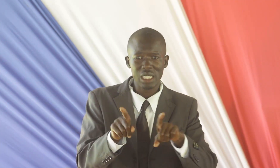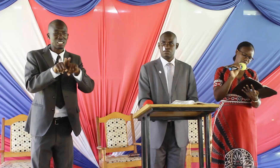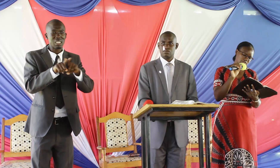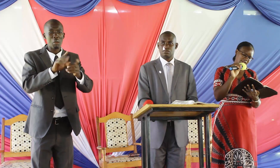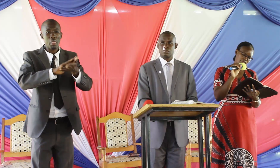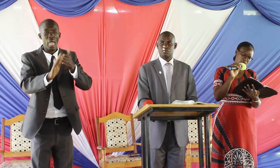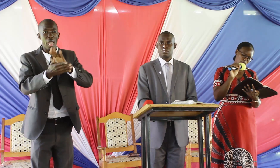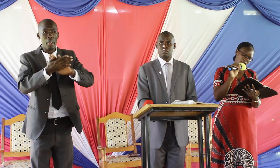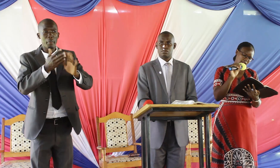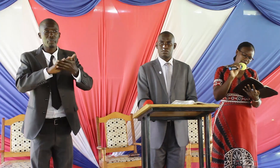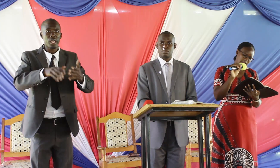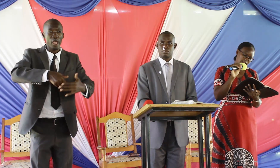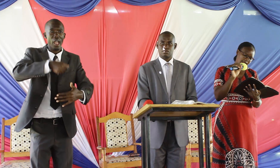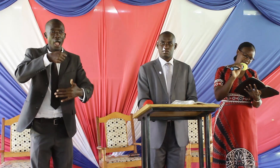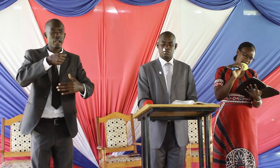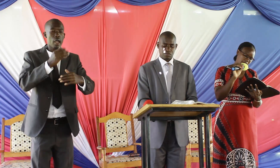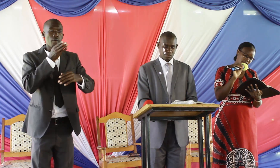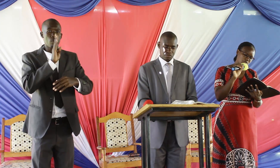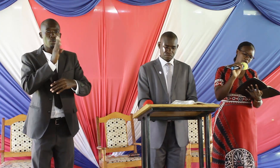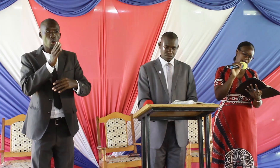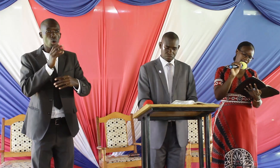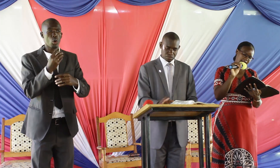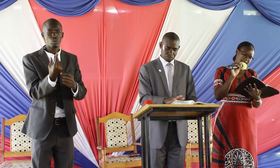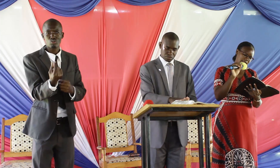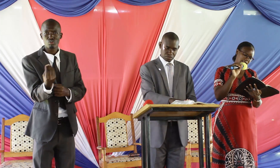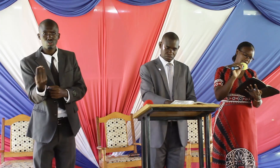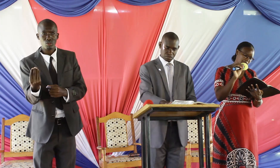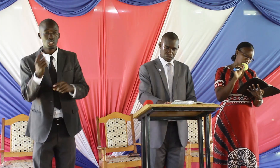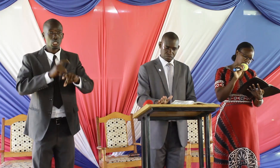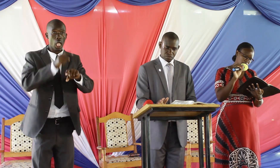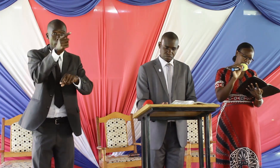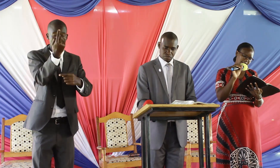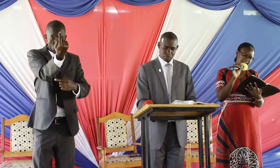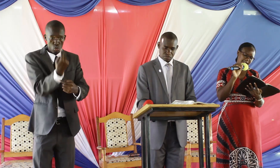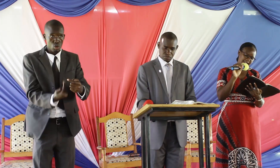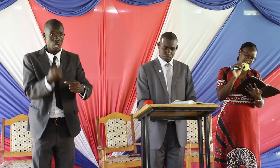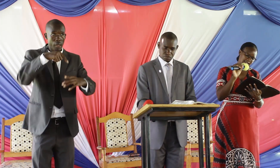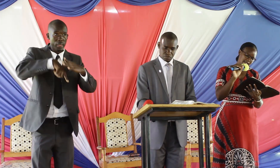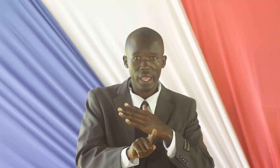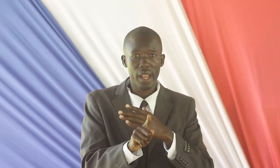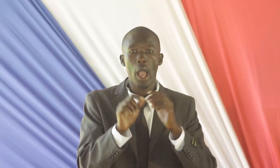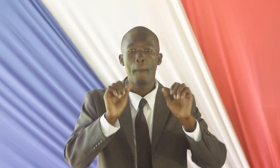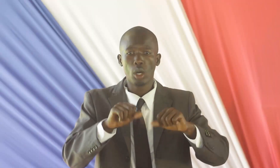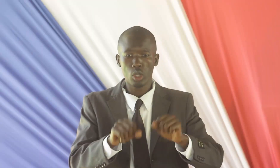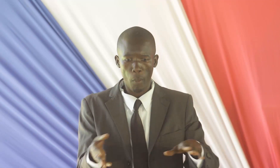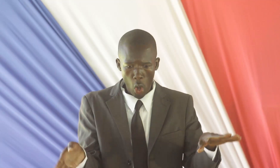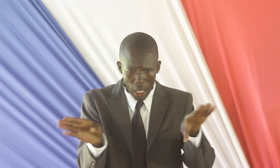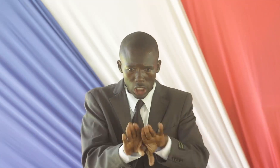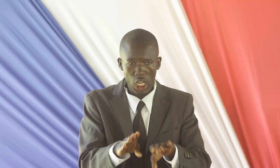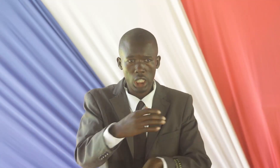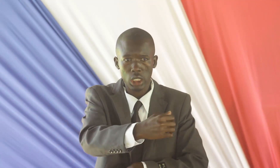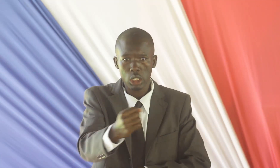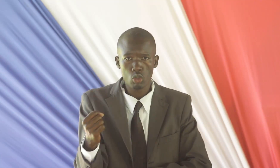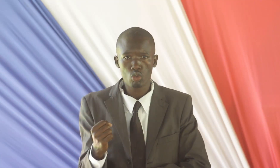vessels, borrow not a few. And when you are come in, you shall shut the door upon